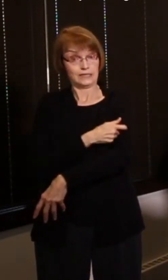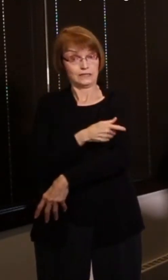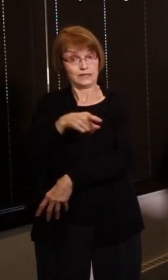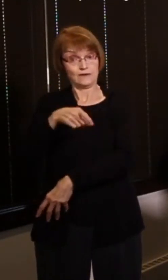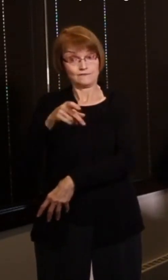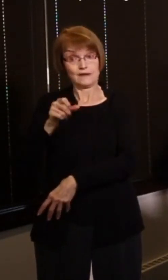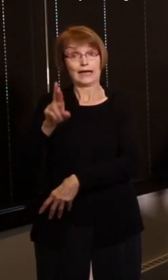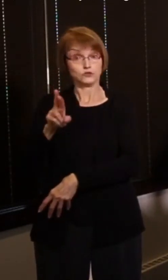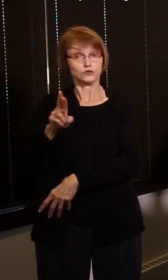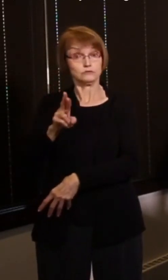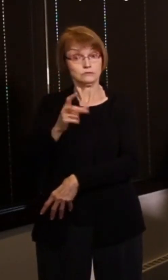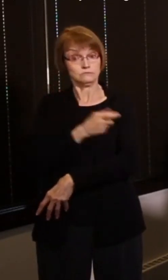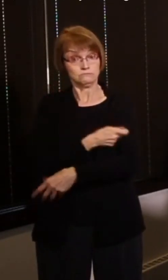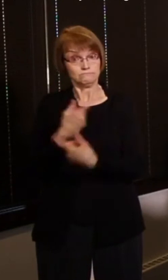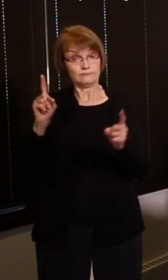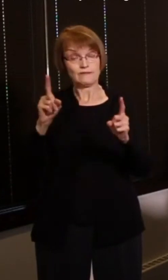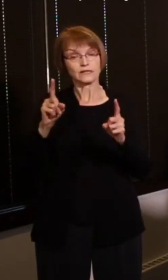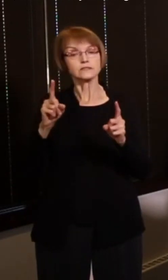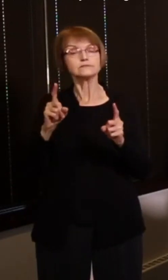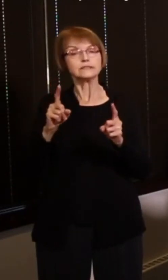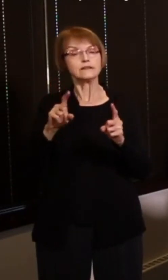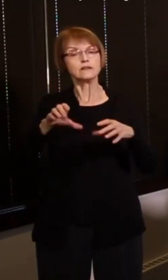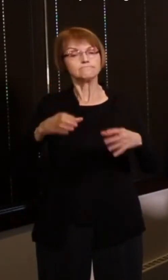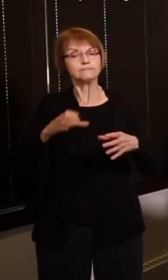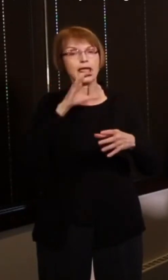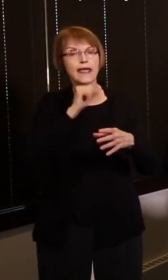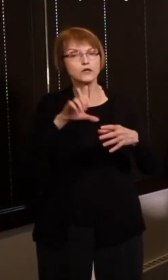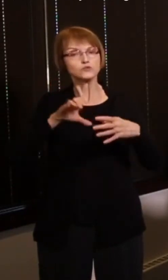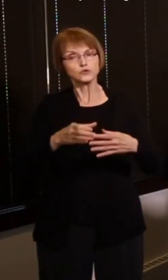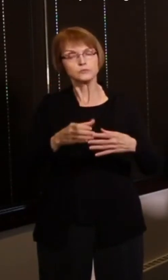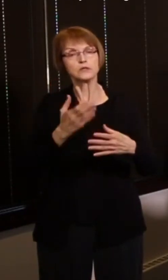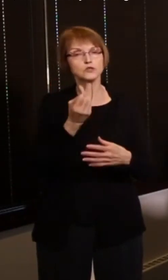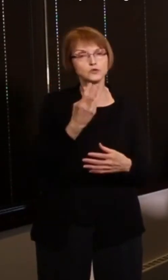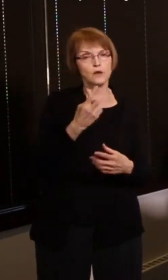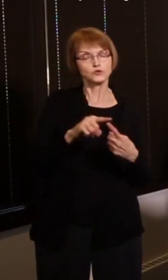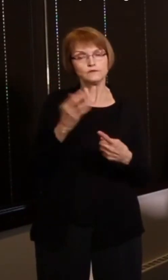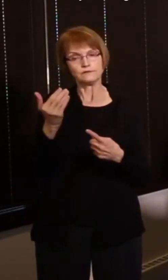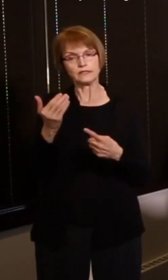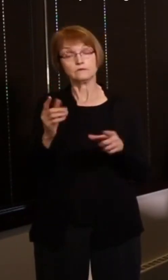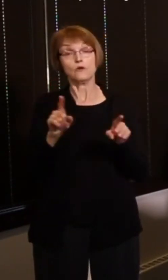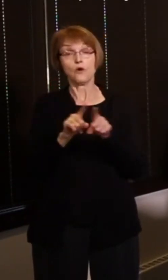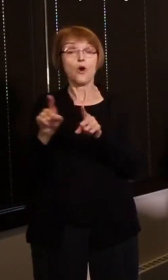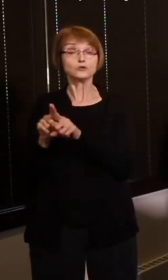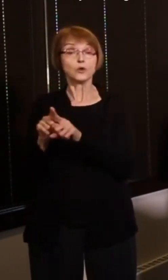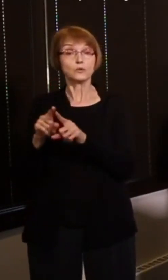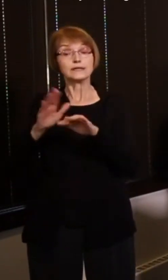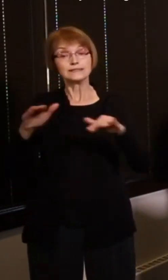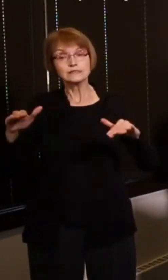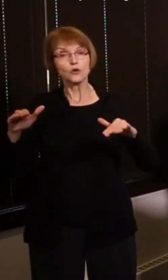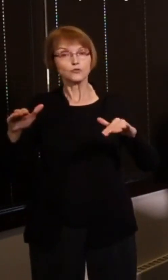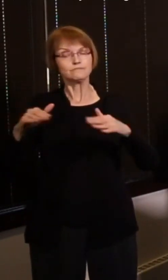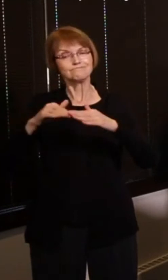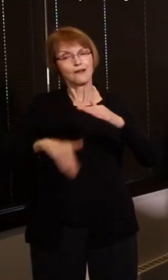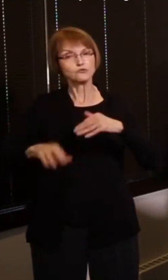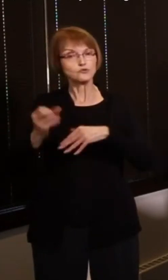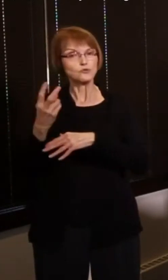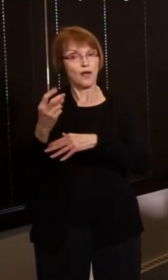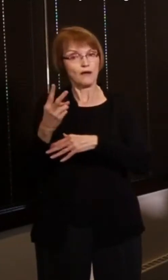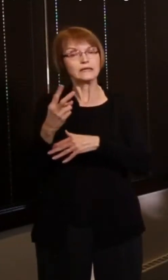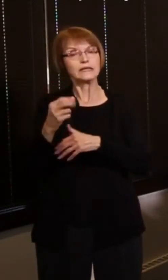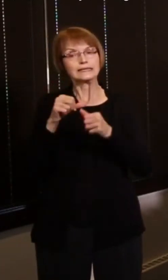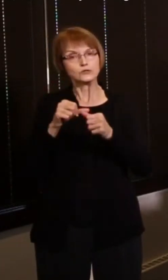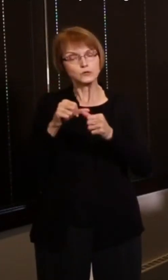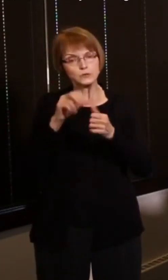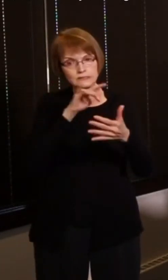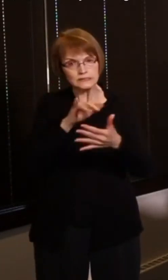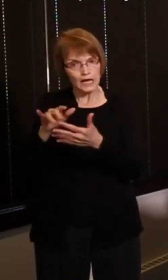in that 12 to 15-year-old age range. Now, there's also ongoing trials for children that are younger than 12 as well, across